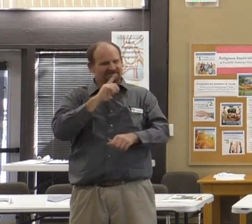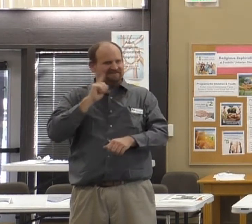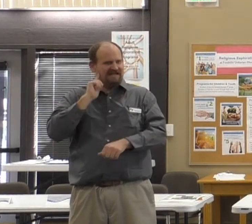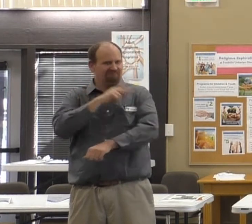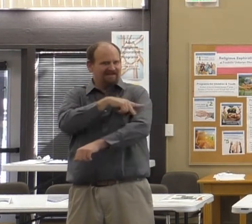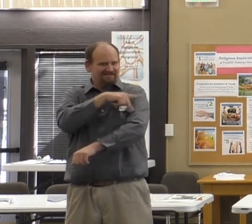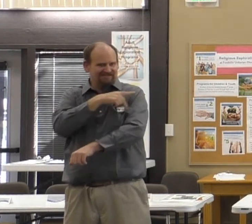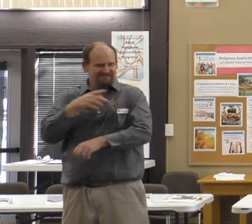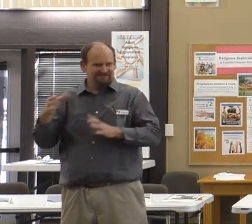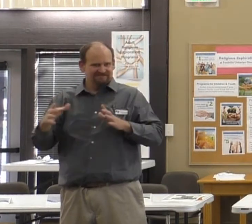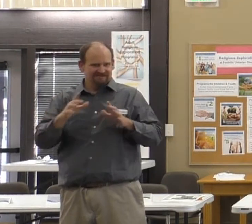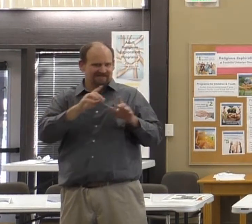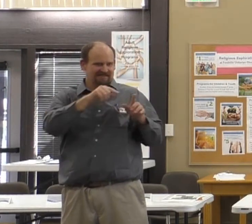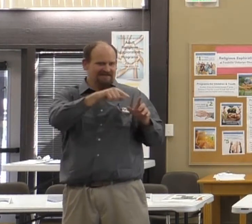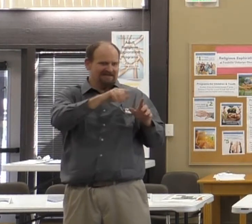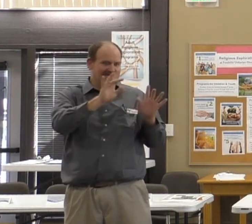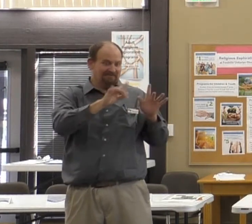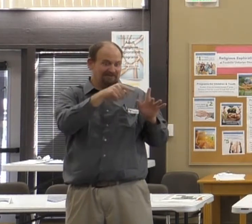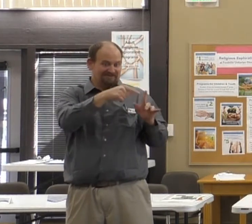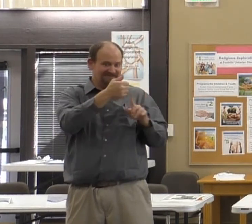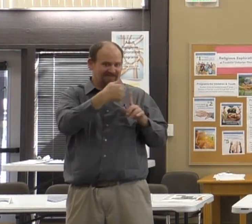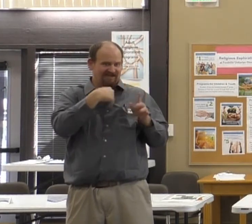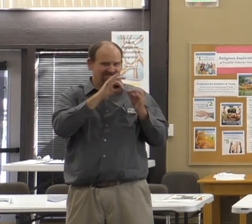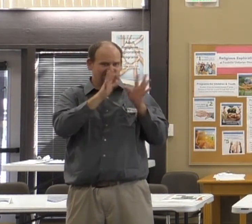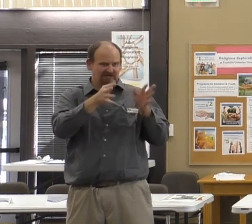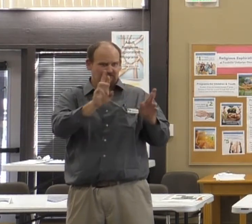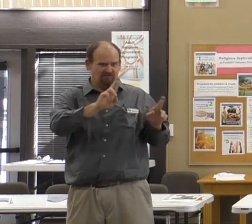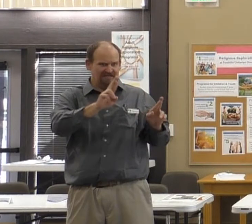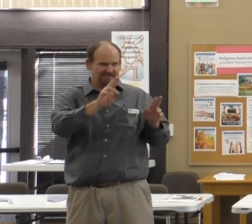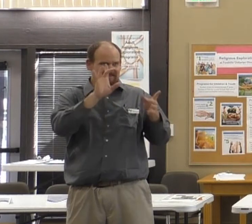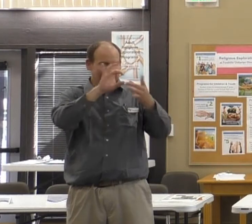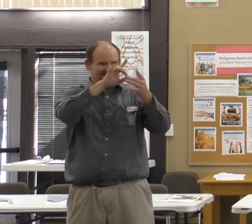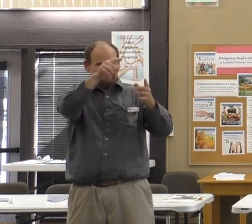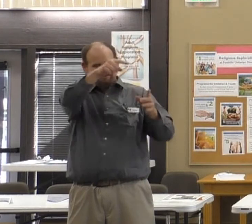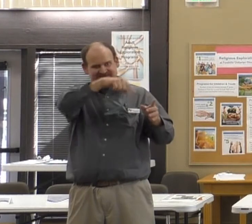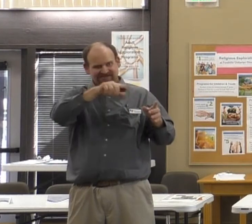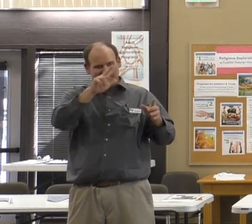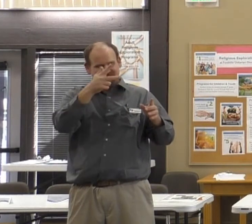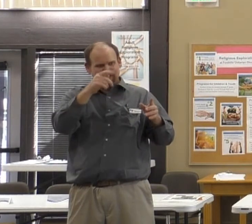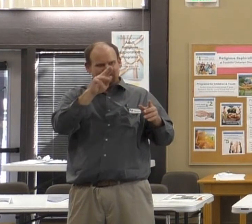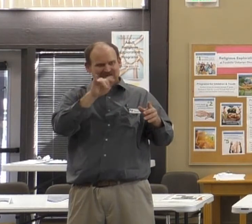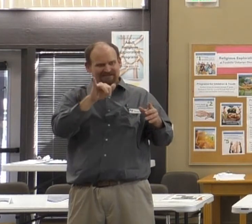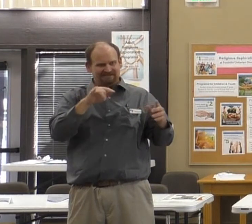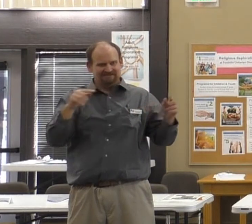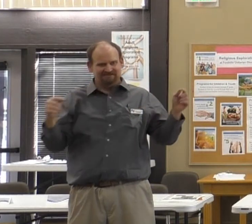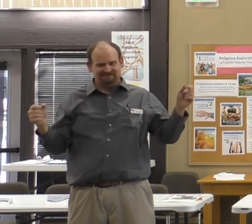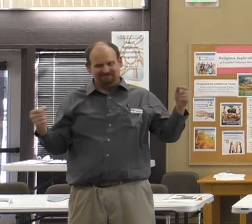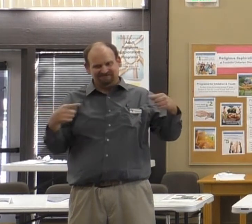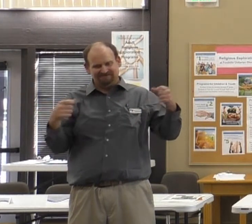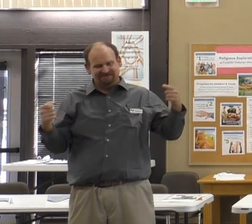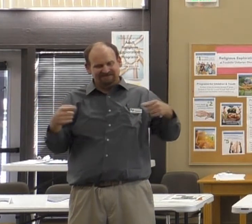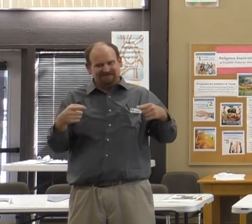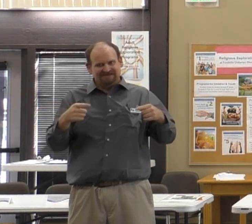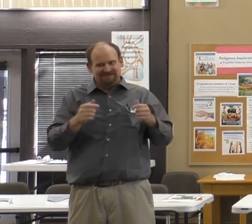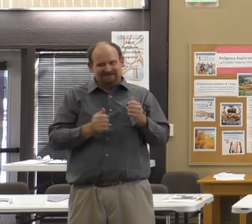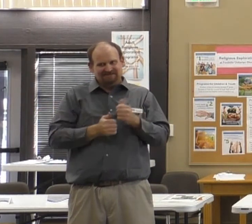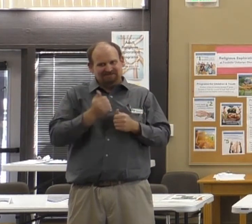There's a screen that's pulled in, like if you have a deaf patient that comes into the doctor's office, there's a screen that's pulled